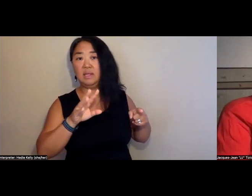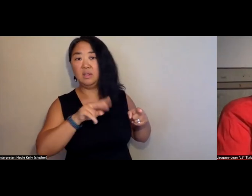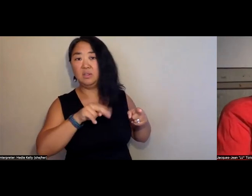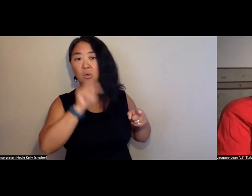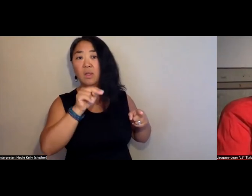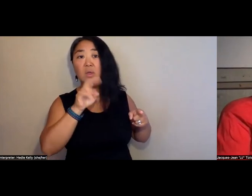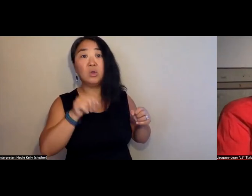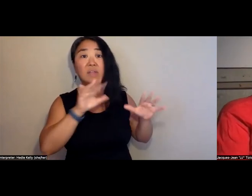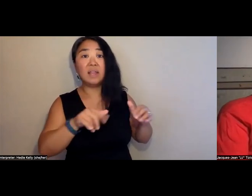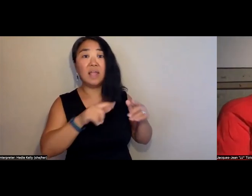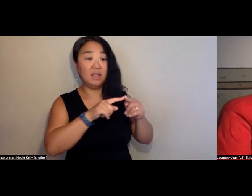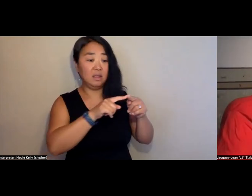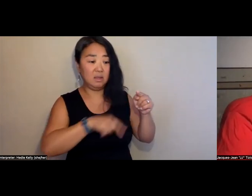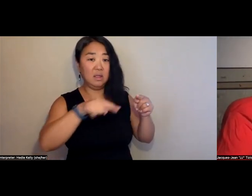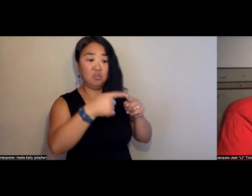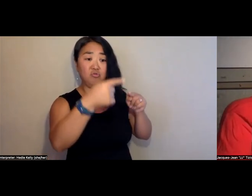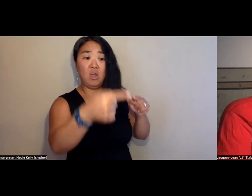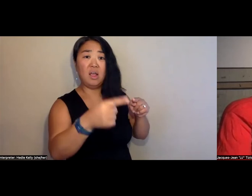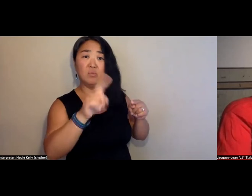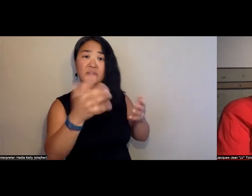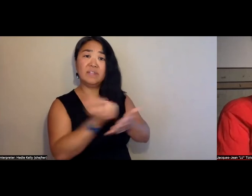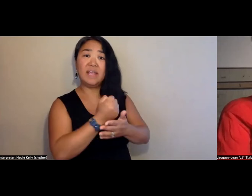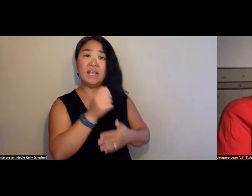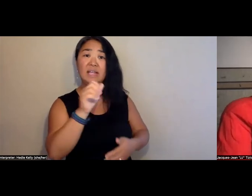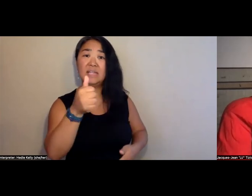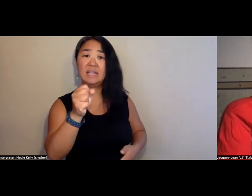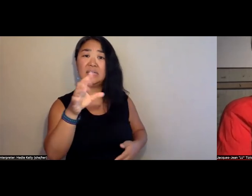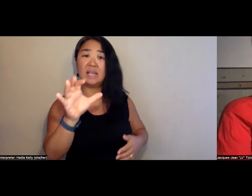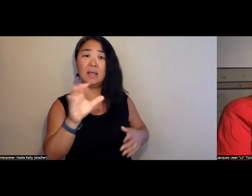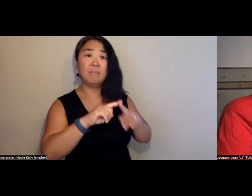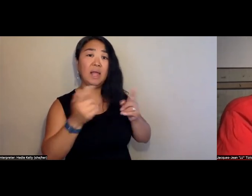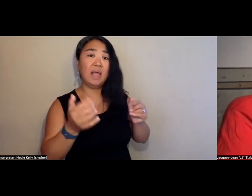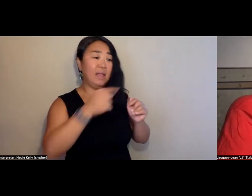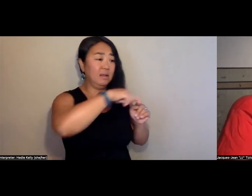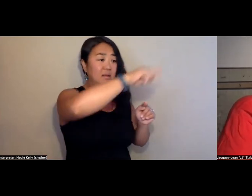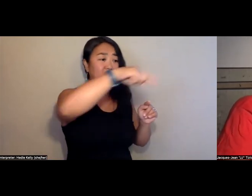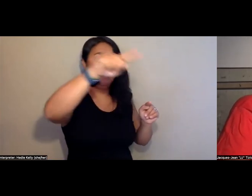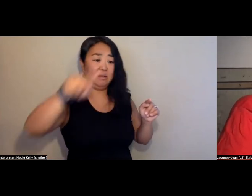it would have taken 10 seconds. You know, instead we took 100 and something miles in 5.5 days. And